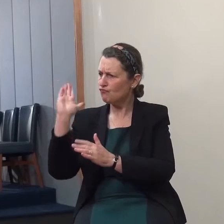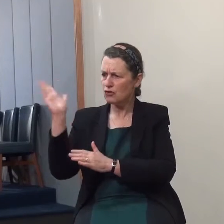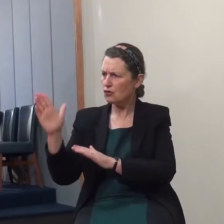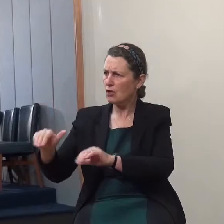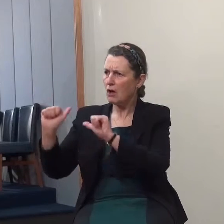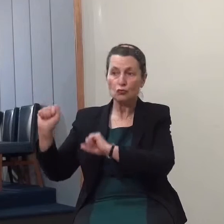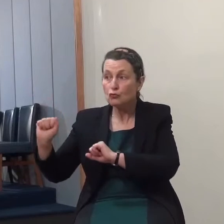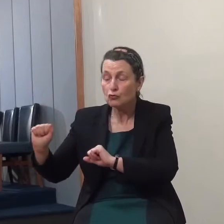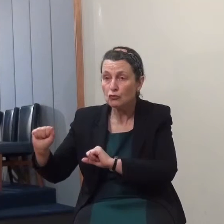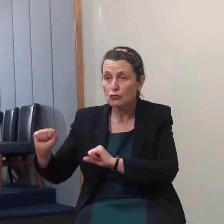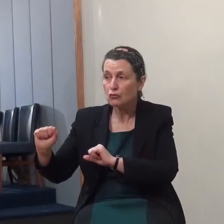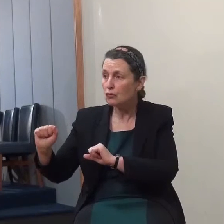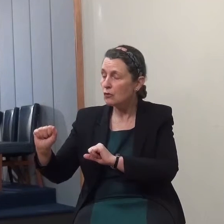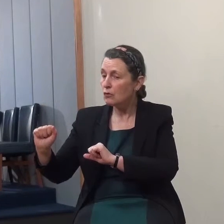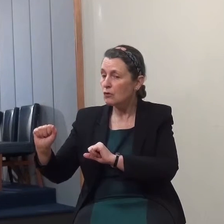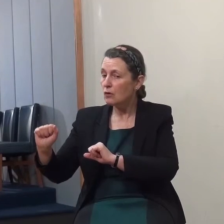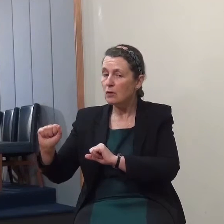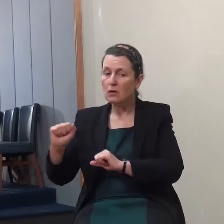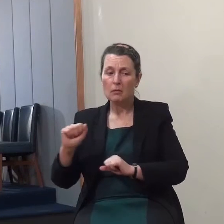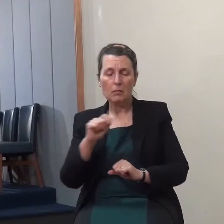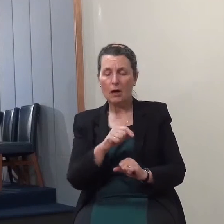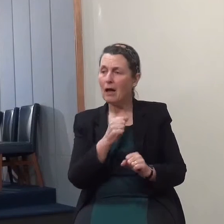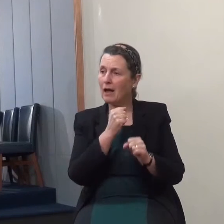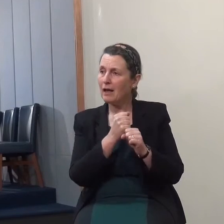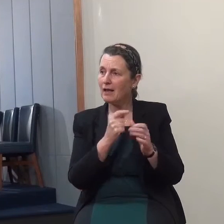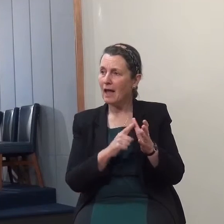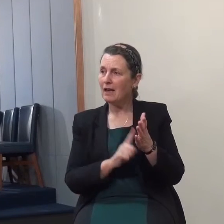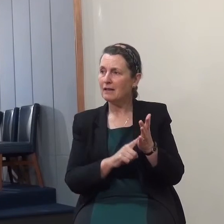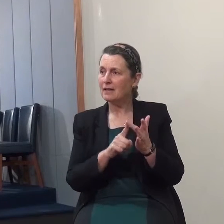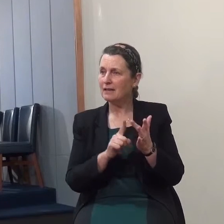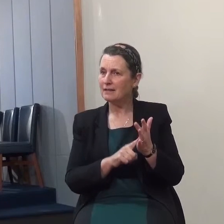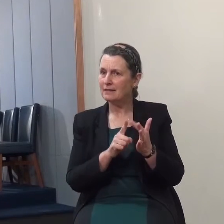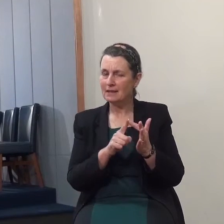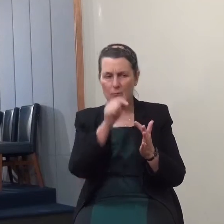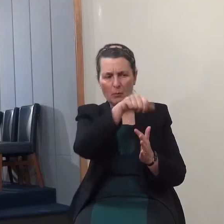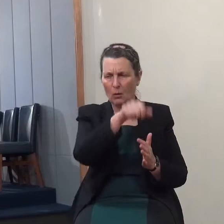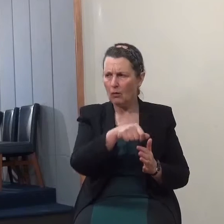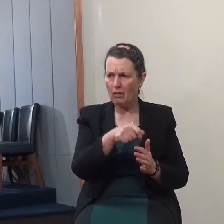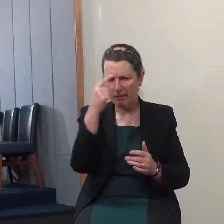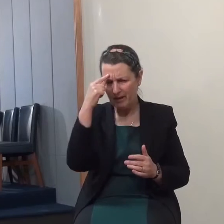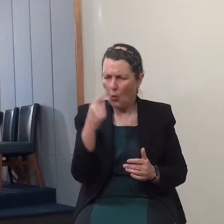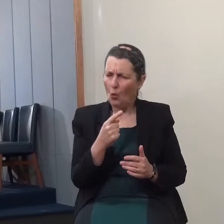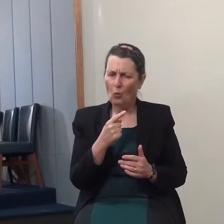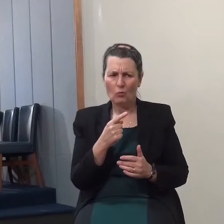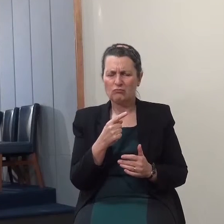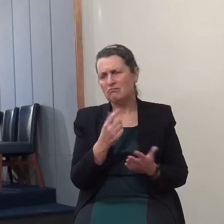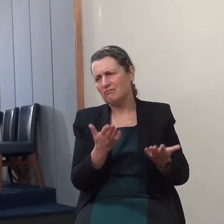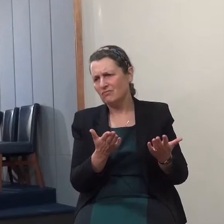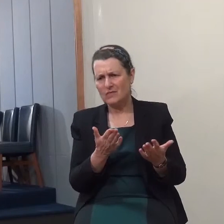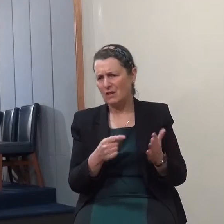Galileans were used to the idea that they were a relatively obscure people among